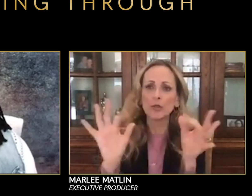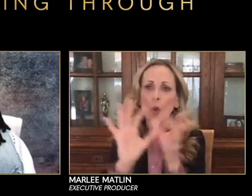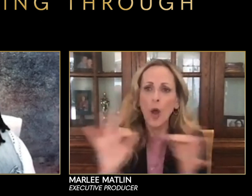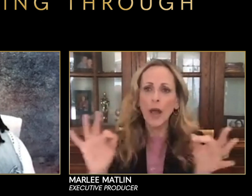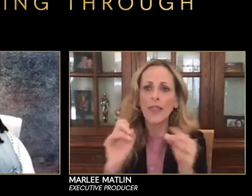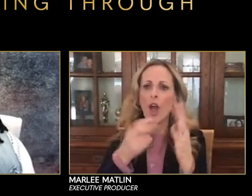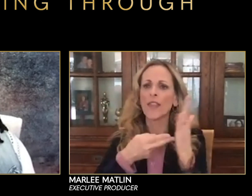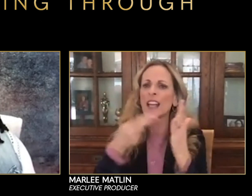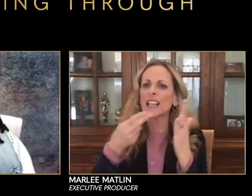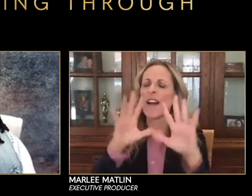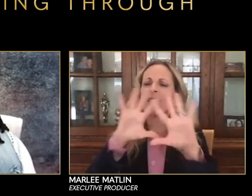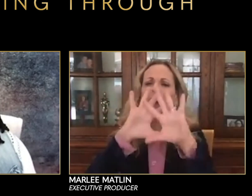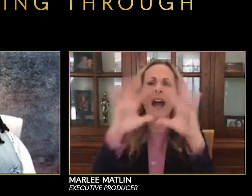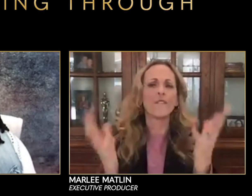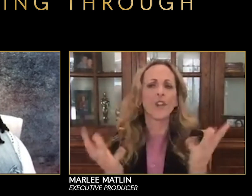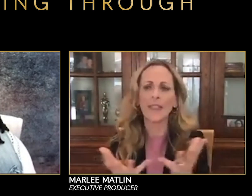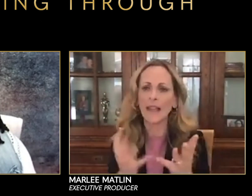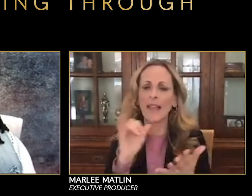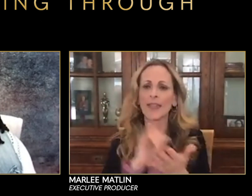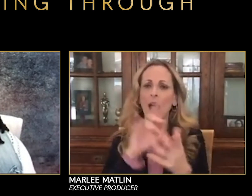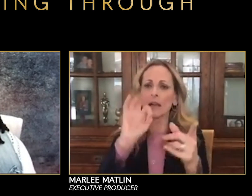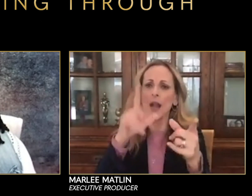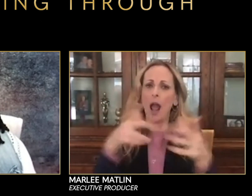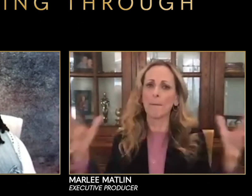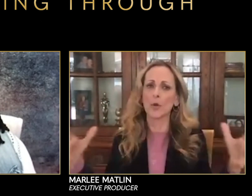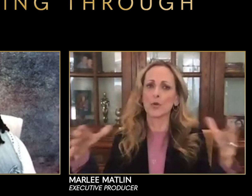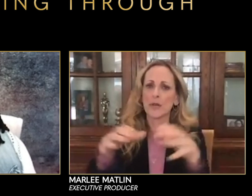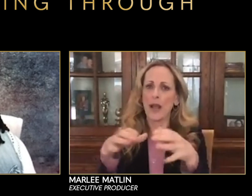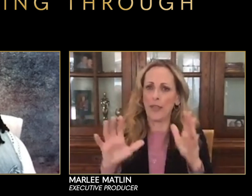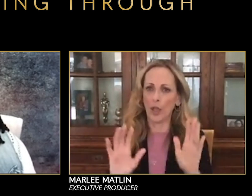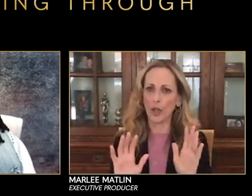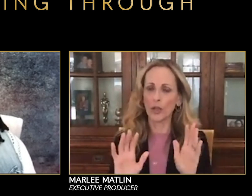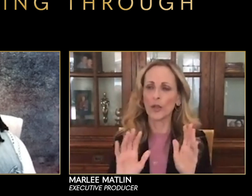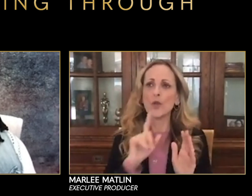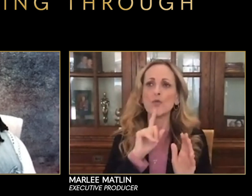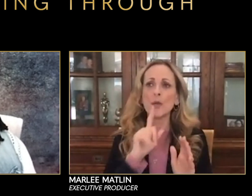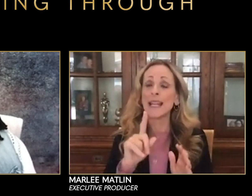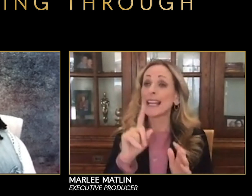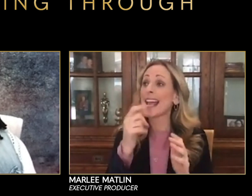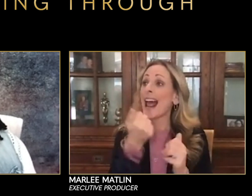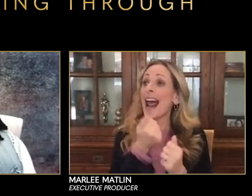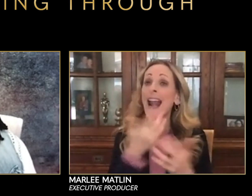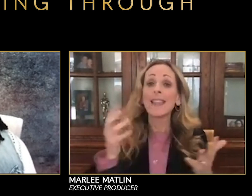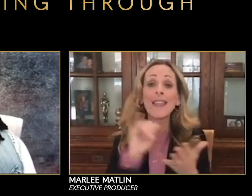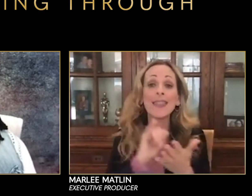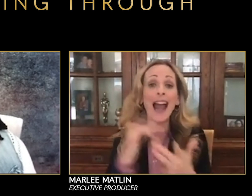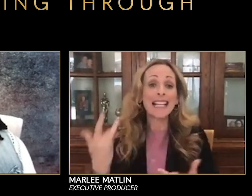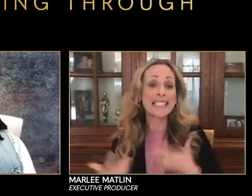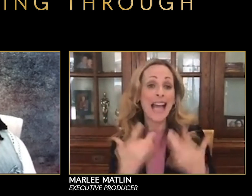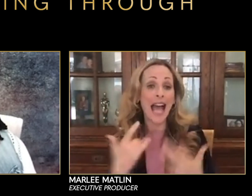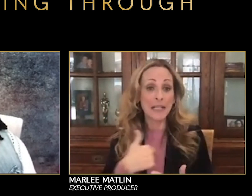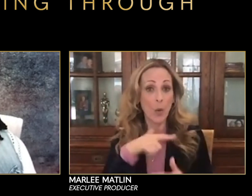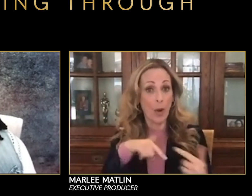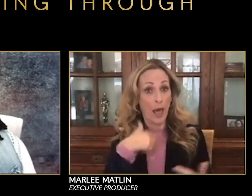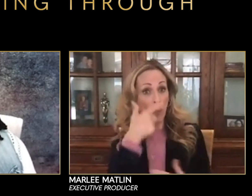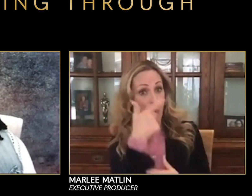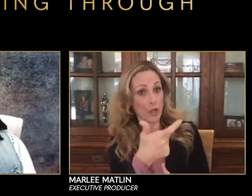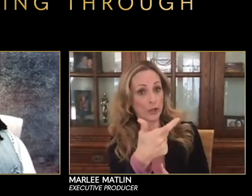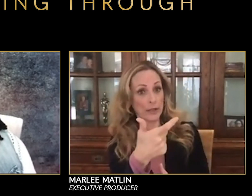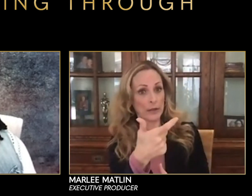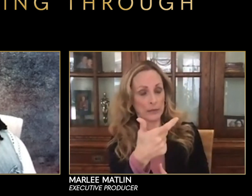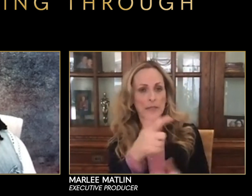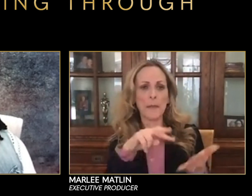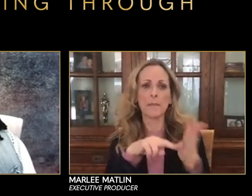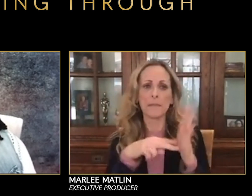the actors' performances, by the storytelling, by everything, by the filmmaking that Doug put together here. And